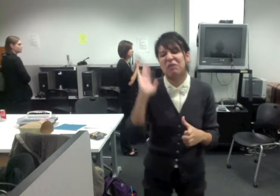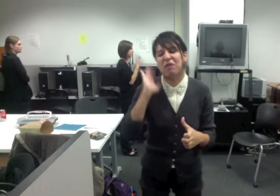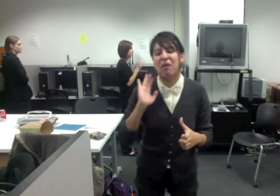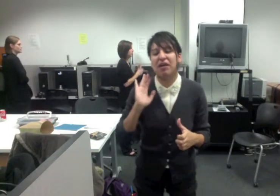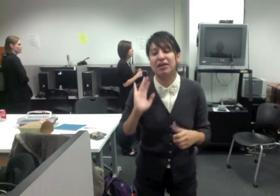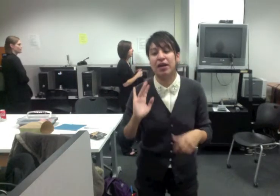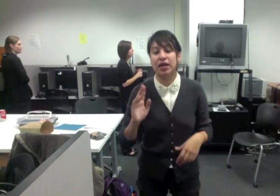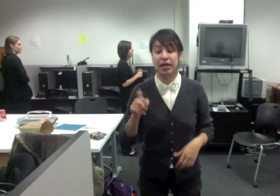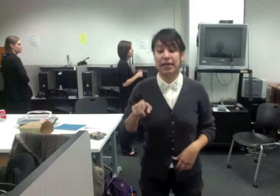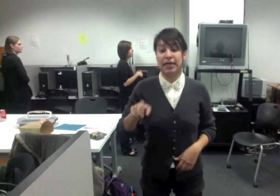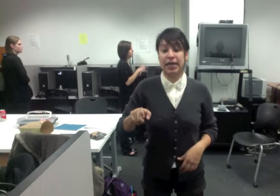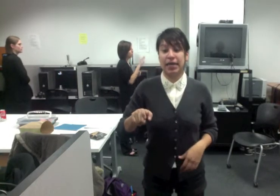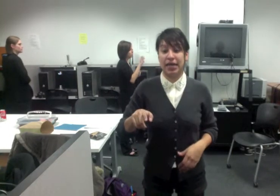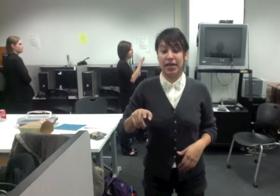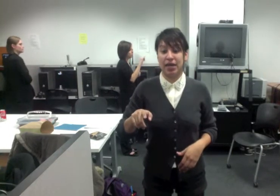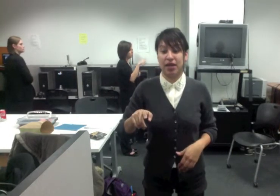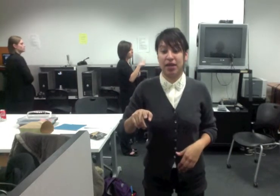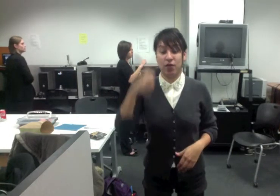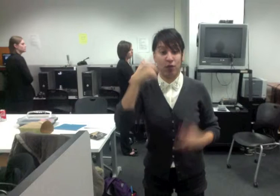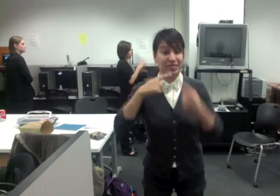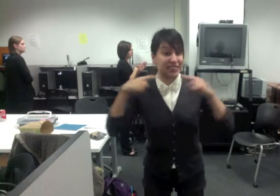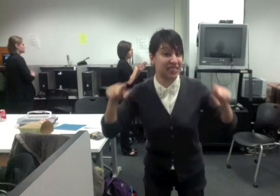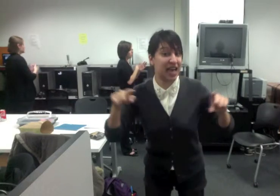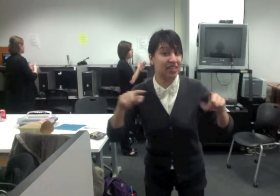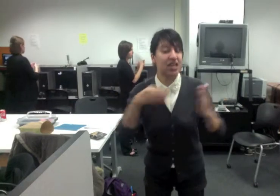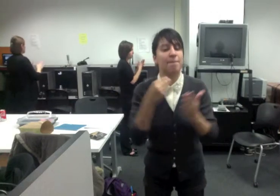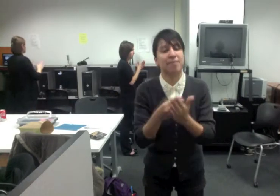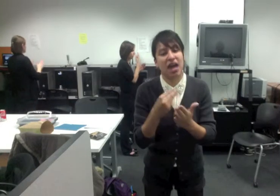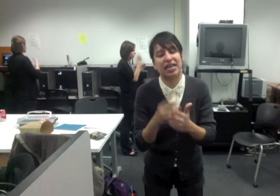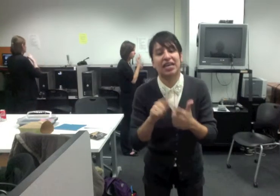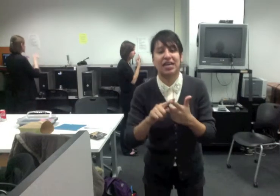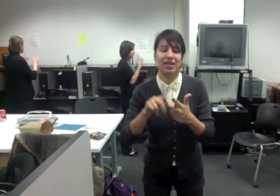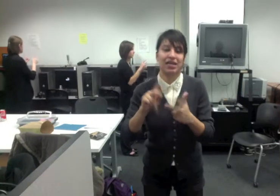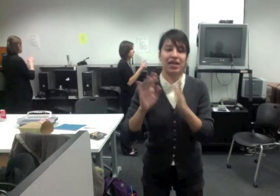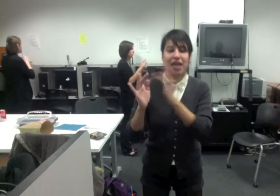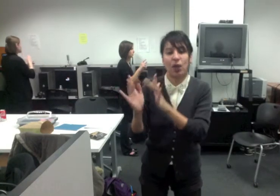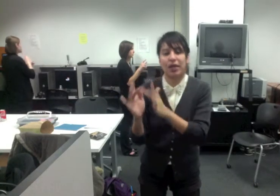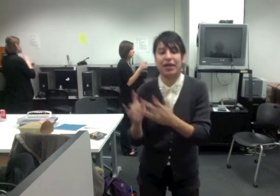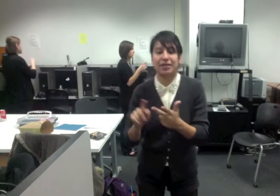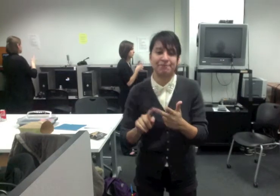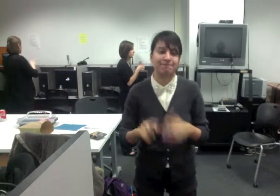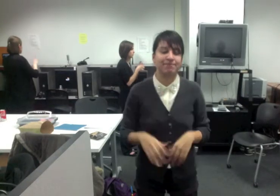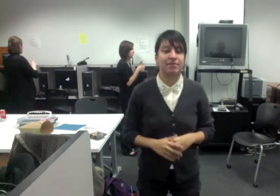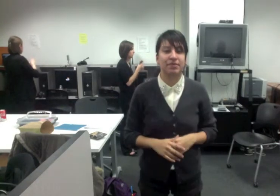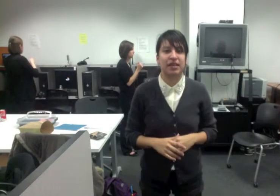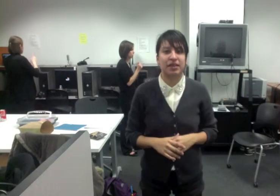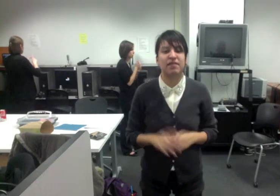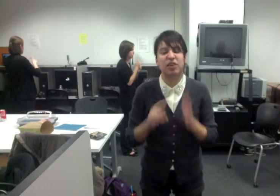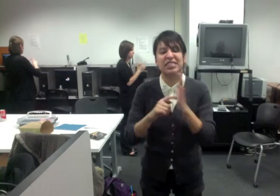and the right people and the right marketing conditions, right? You should have success then. Look at TiVo. From the time TiVo came out, about 8 or 9 years ago, to